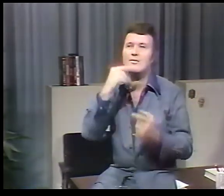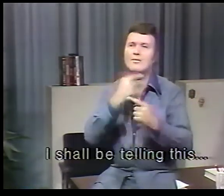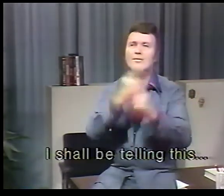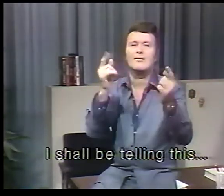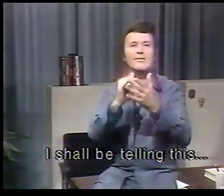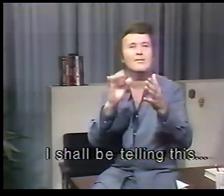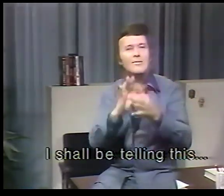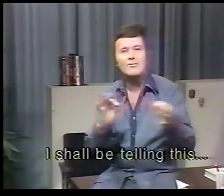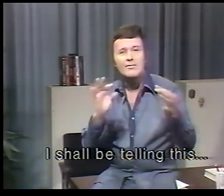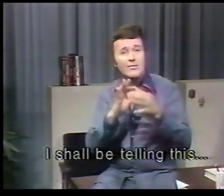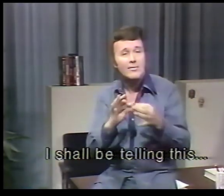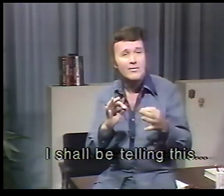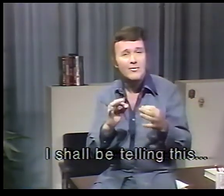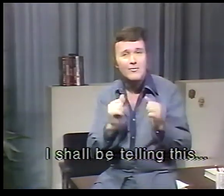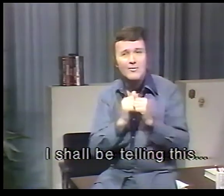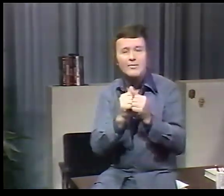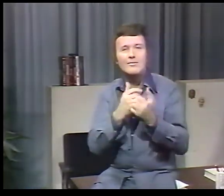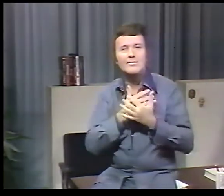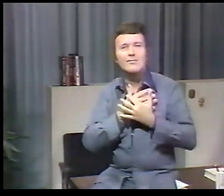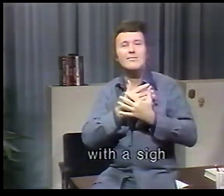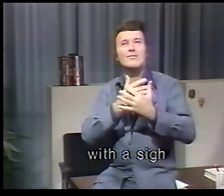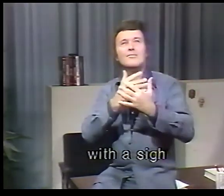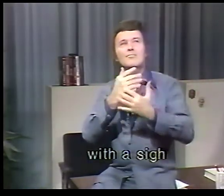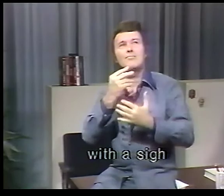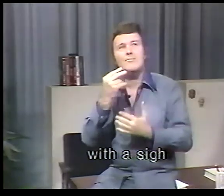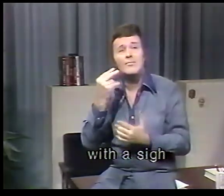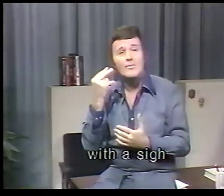I shall be telling this with a sigh,